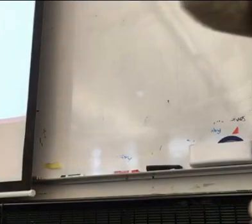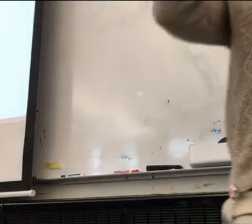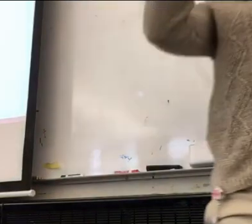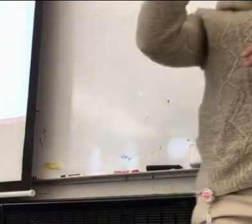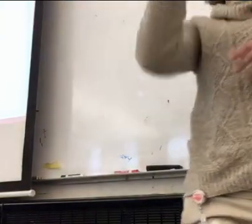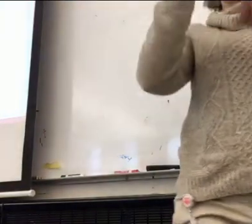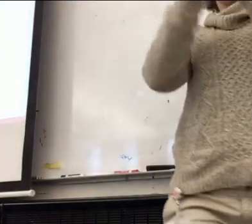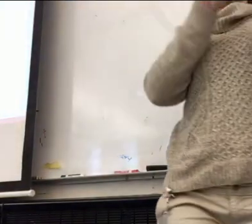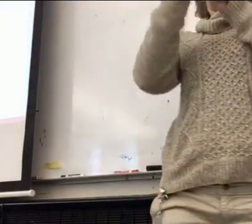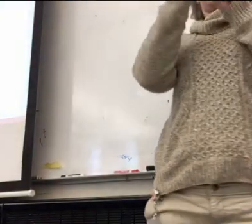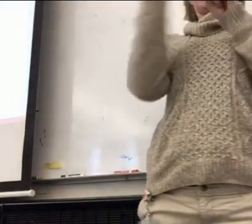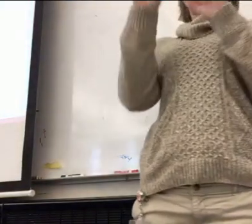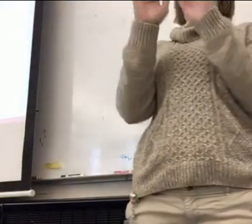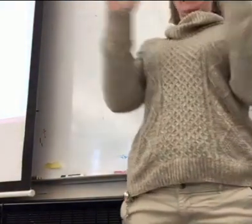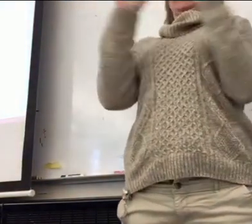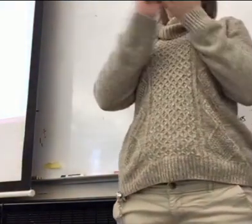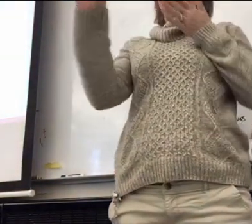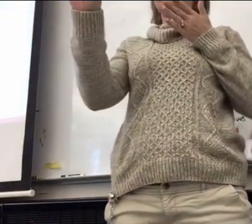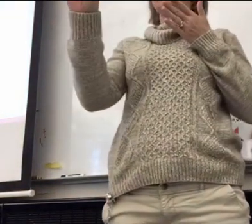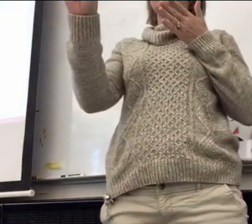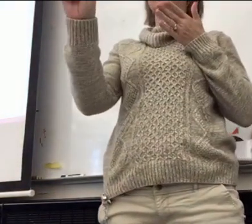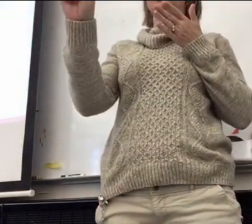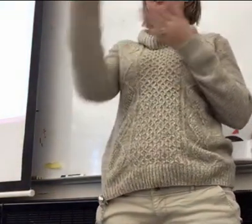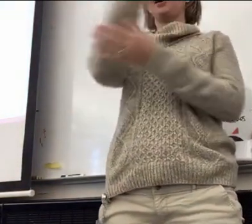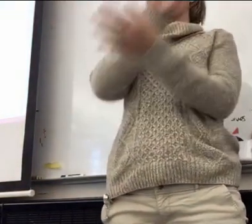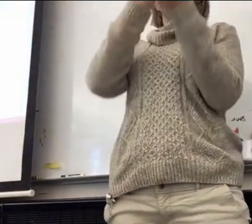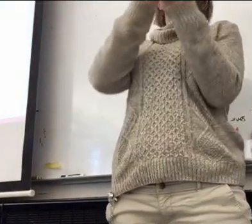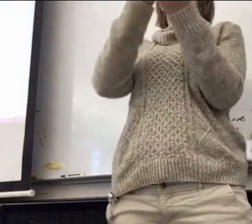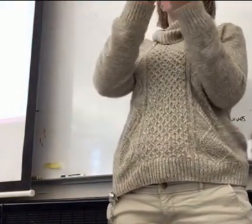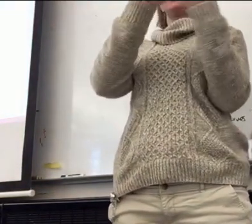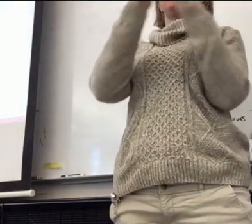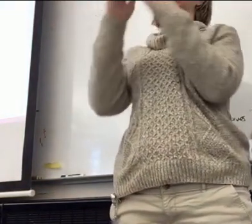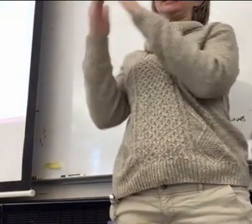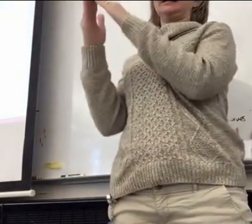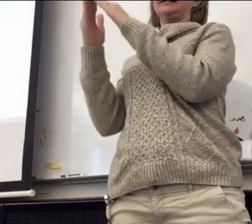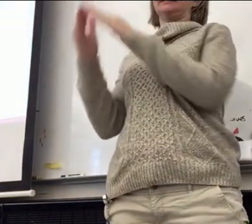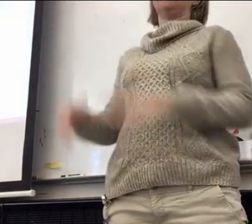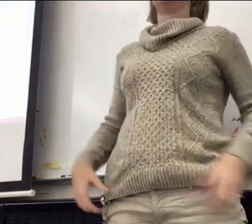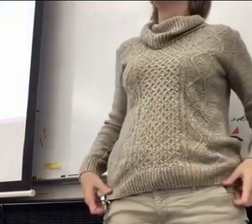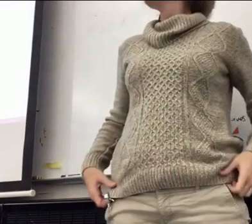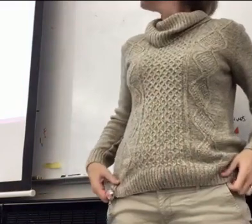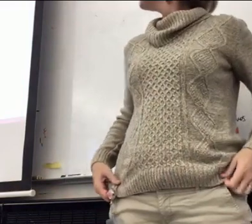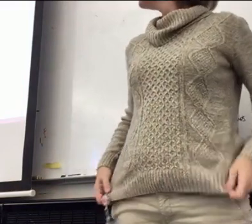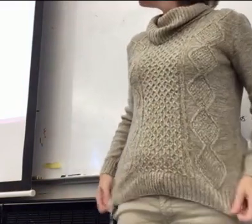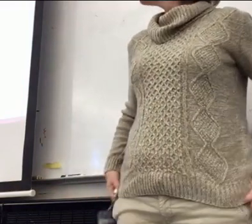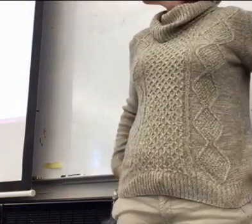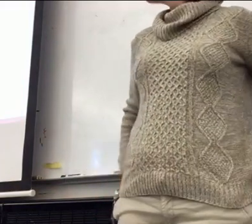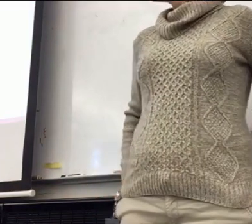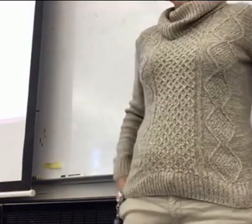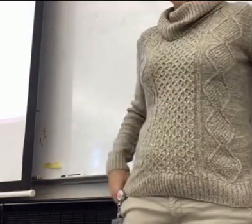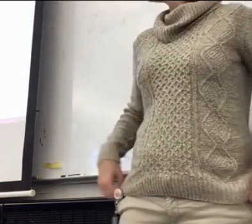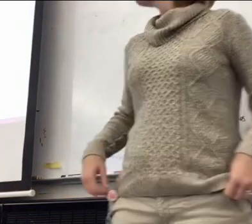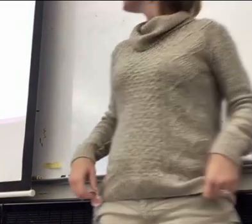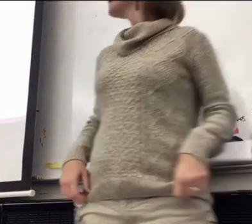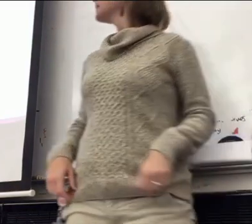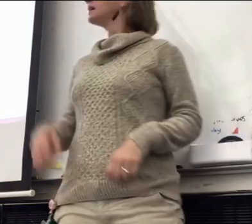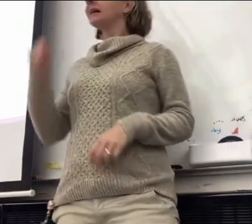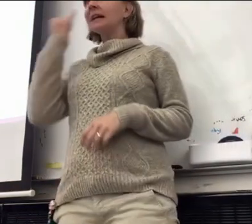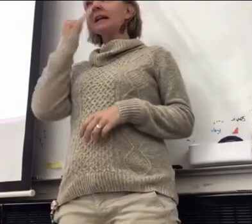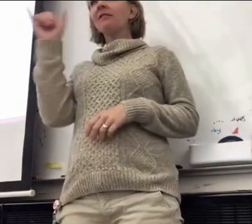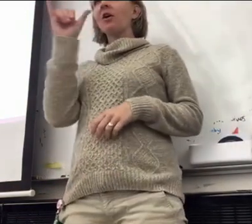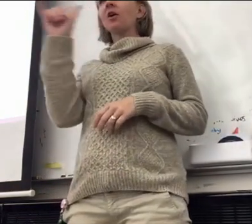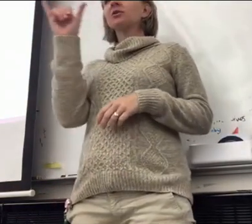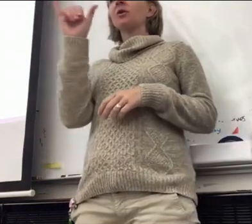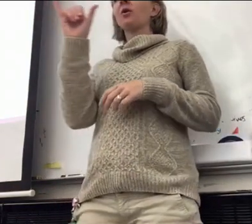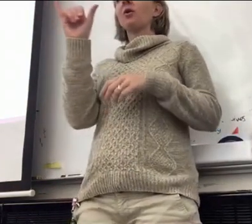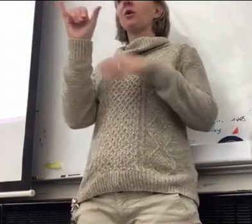And you need to highlight perfect communities. And if you will also underline